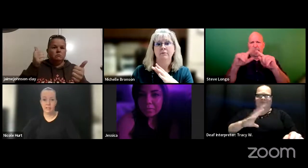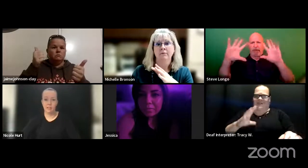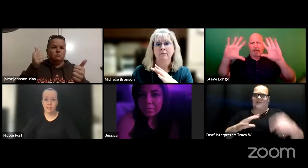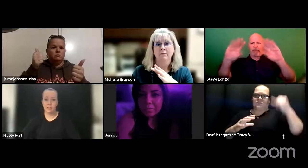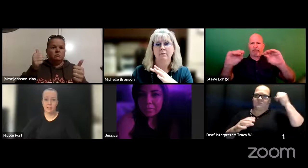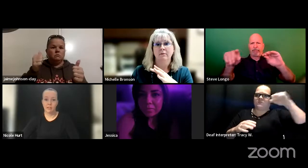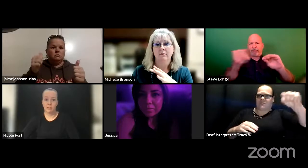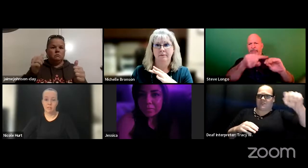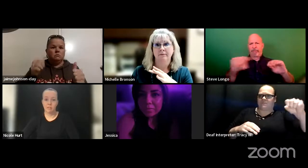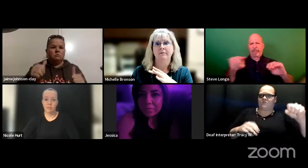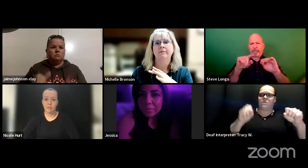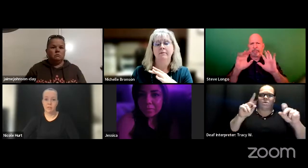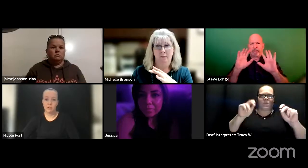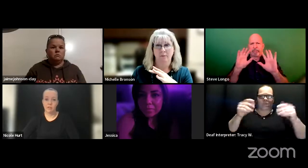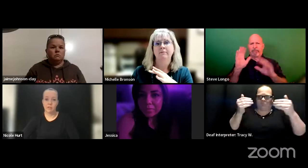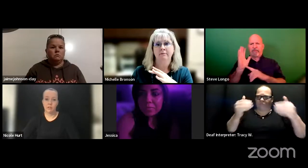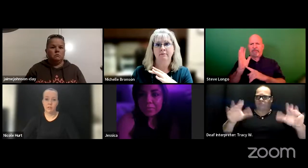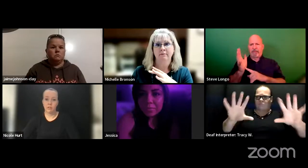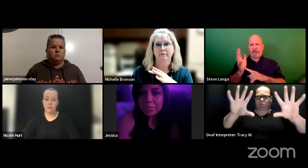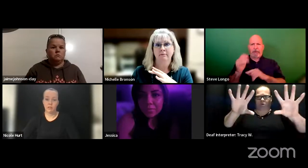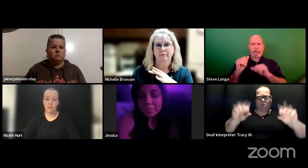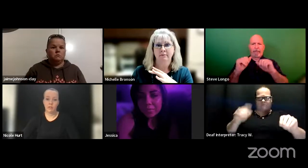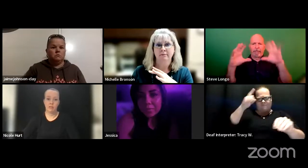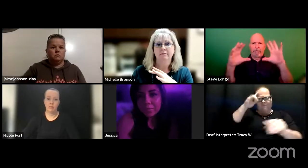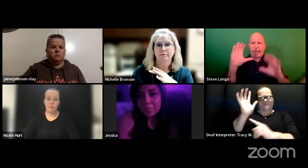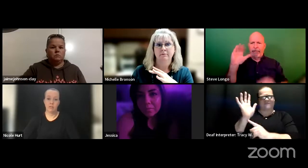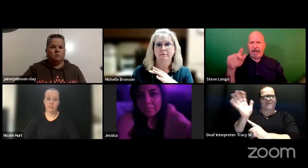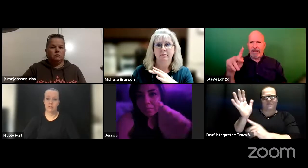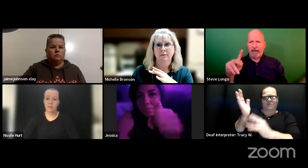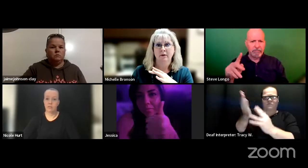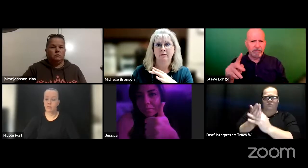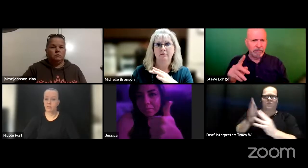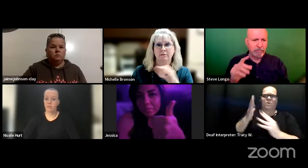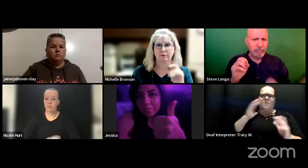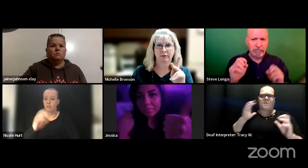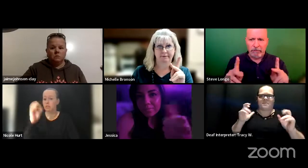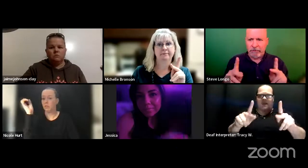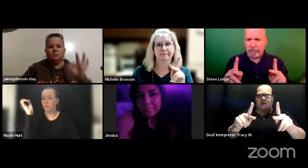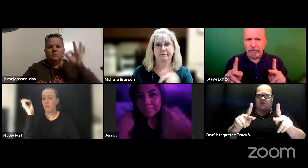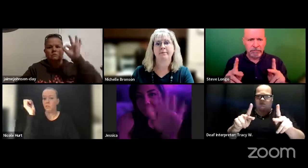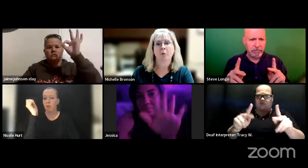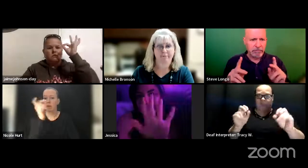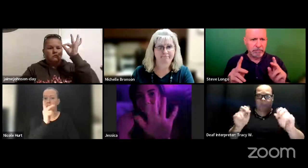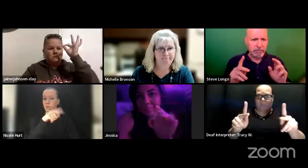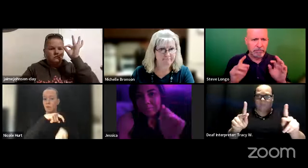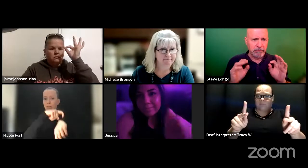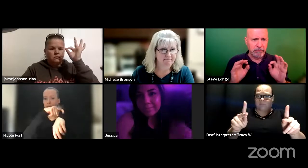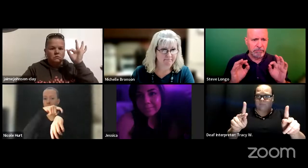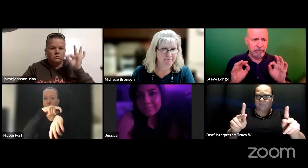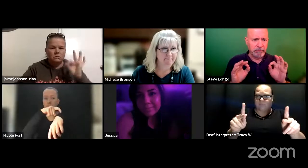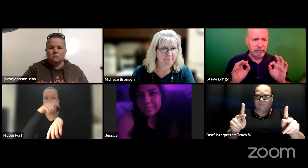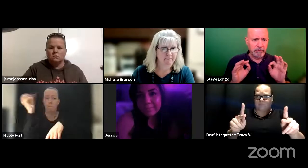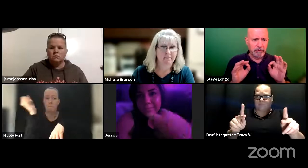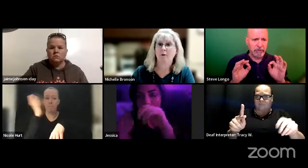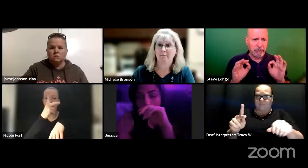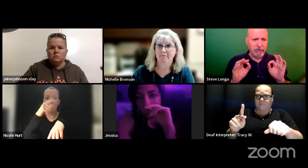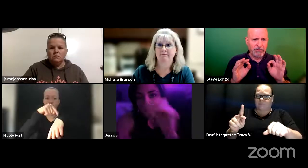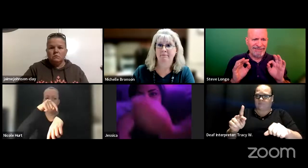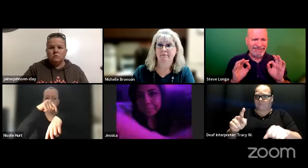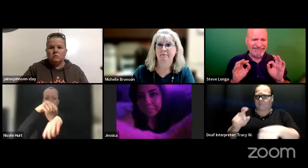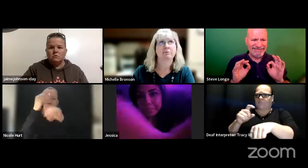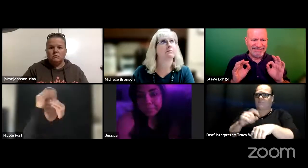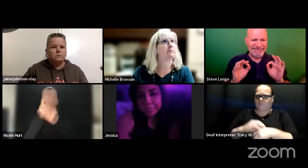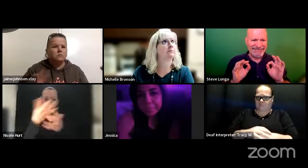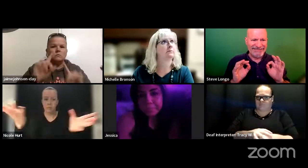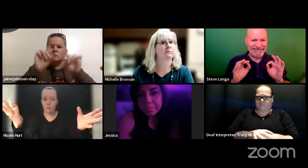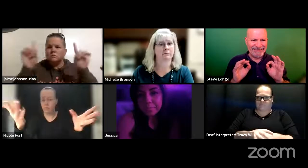Agreed. Taking a 5-minute break so everybody can turn off your videos for 5